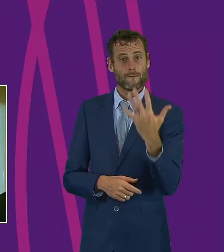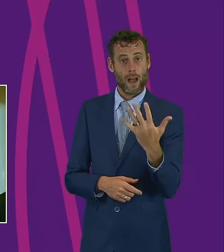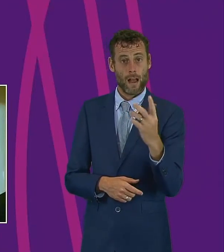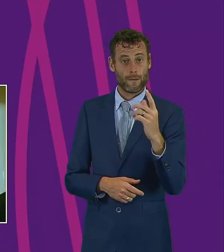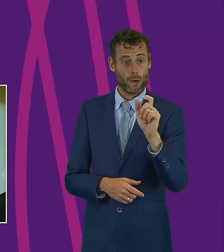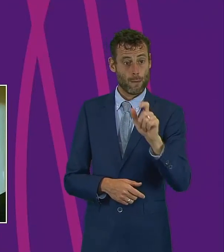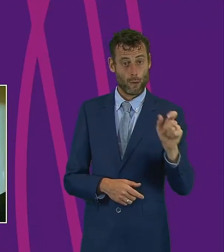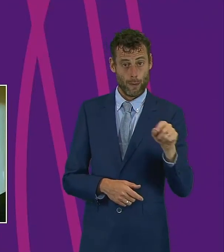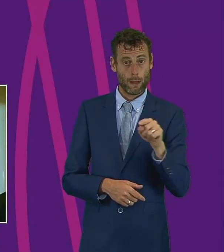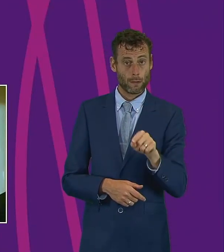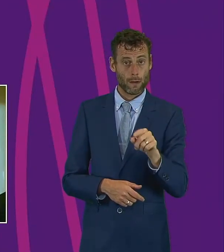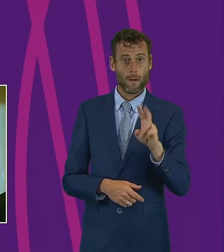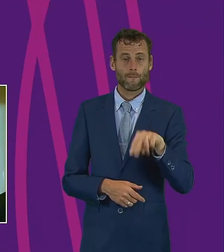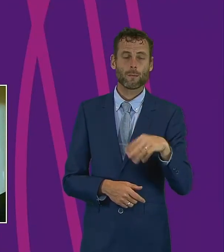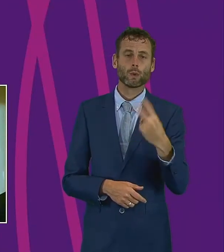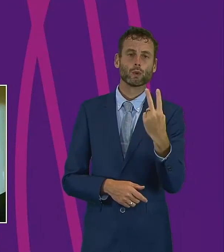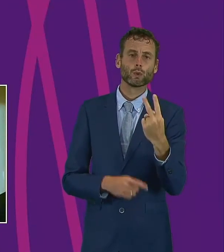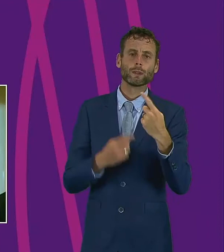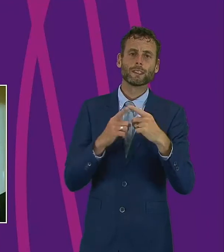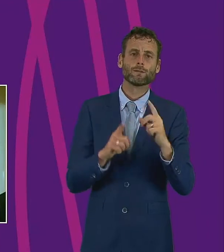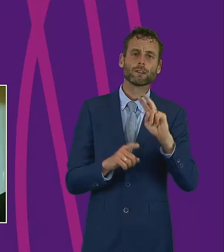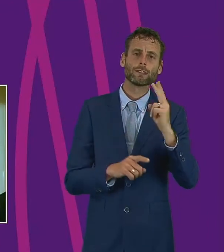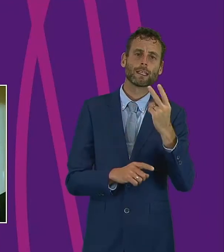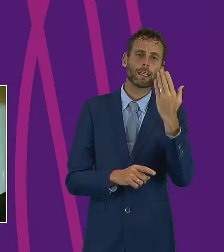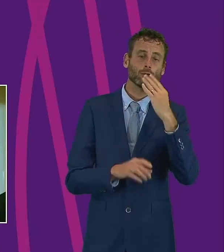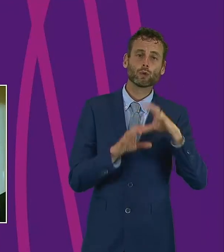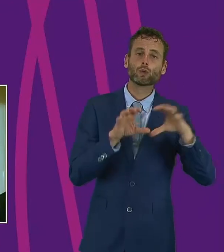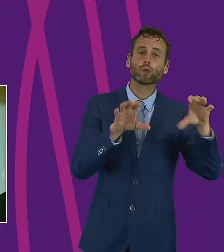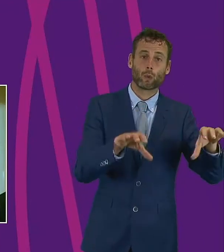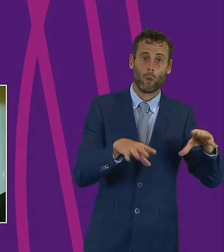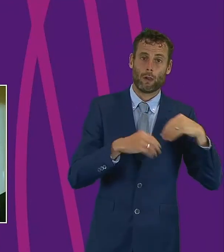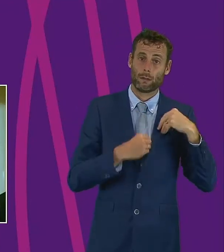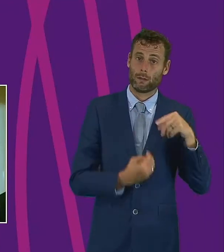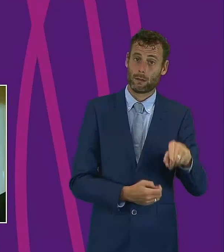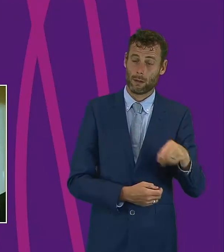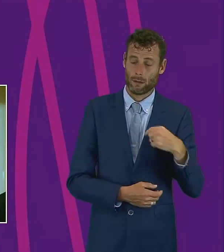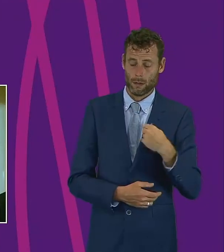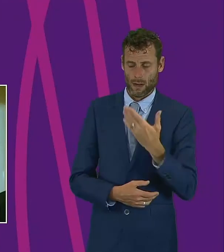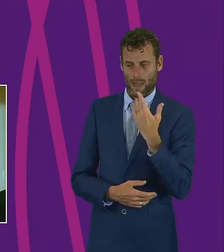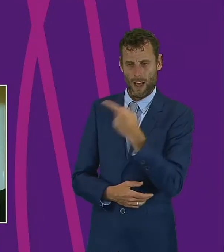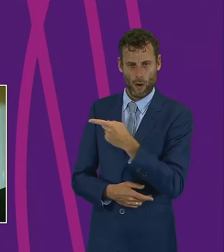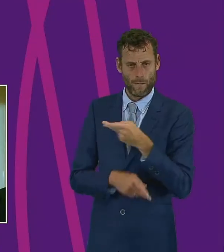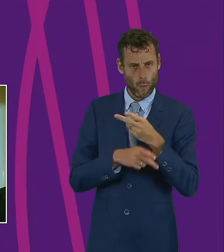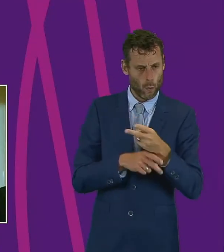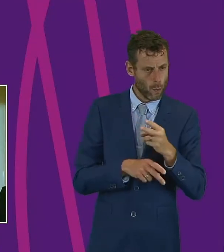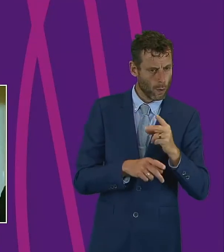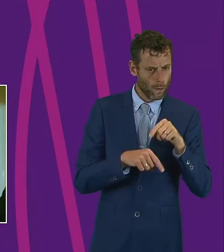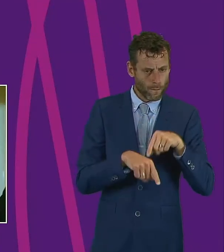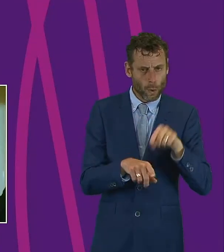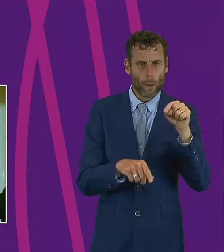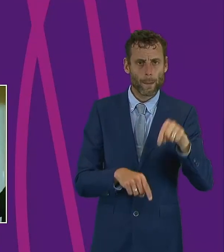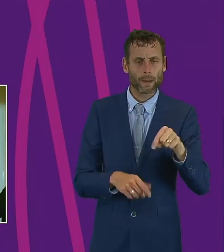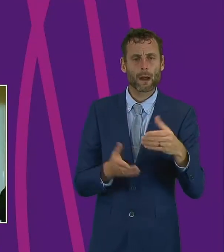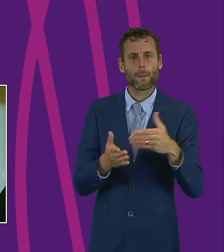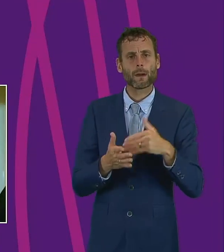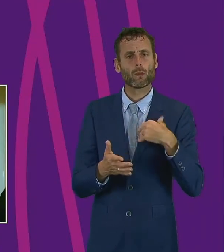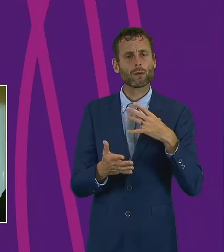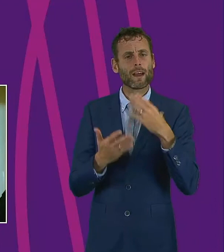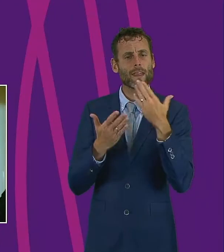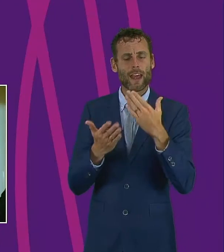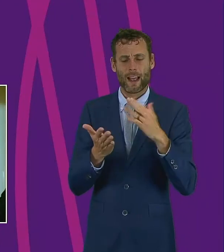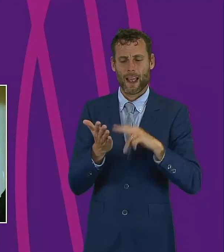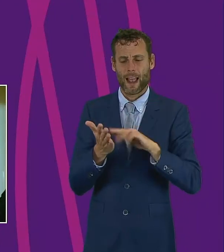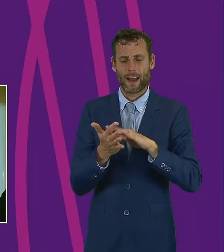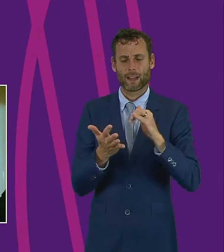schools, and I want to personally thank her for attention to this. I also want to thank NHS Lanarkshire and the Council for their swift response and